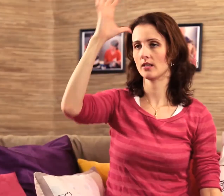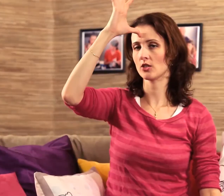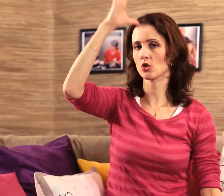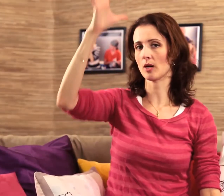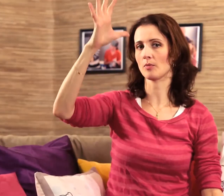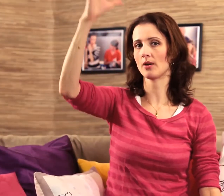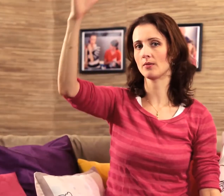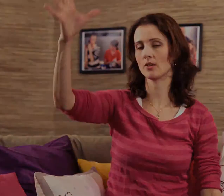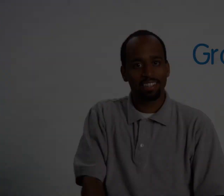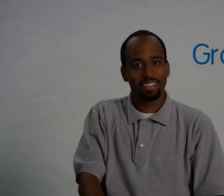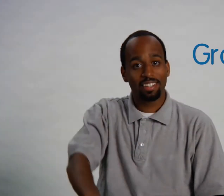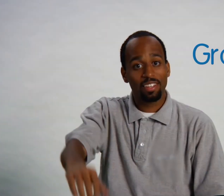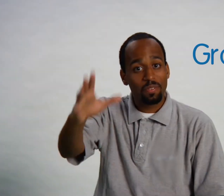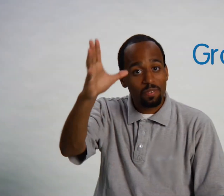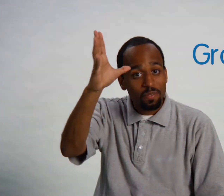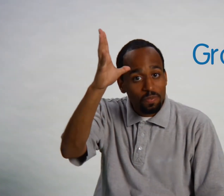This is grandpa.